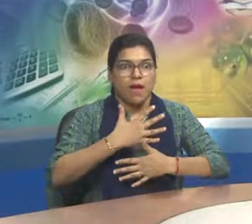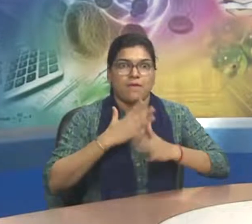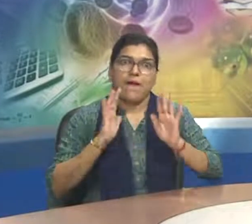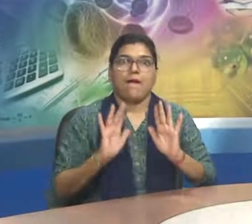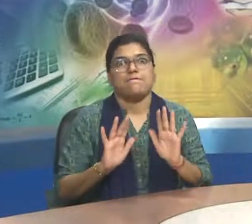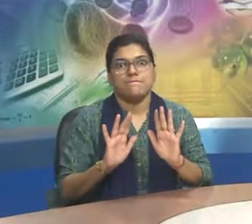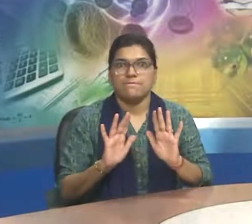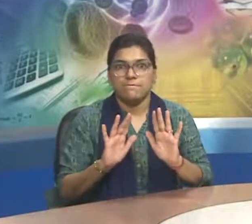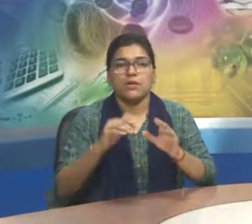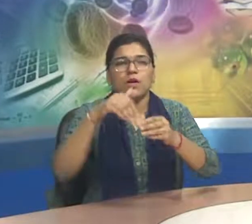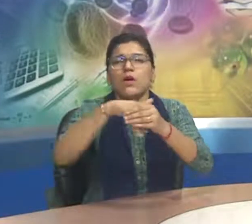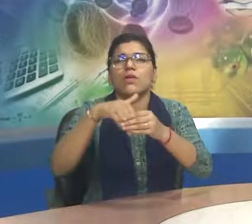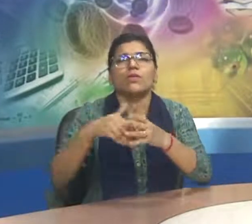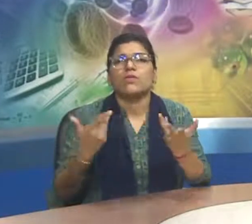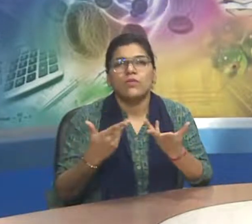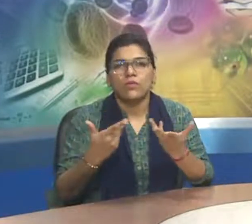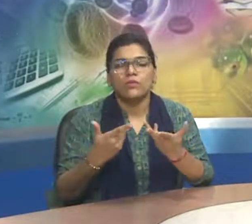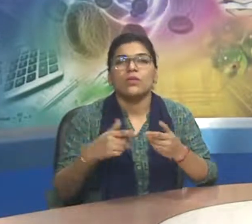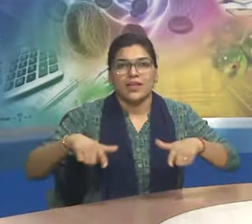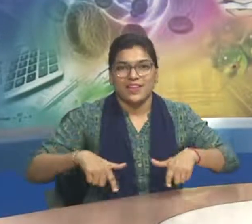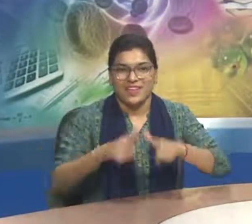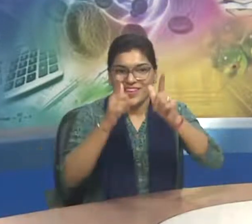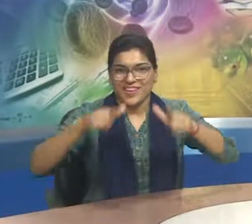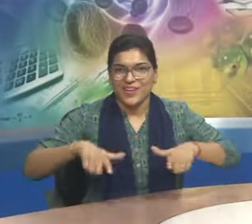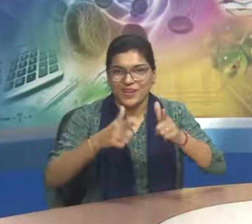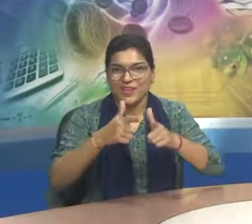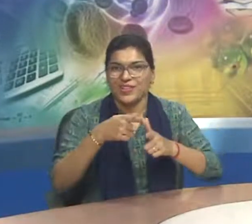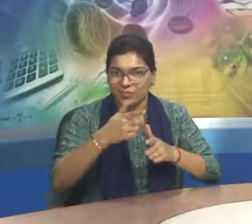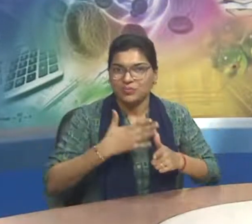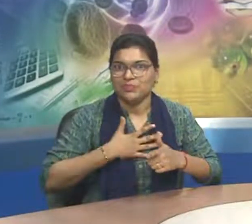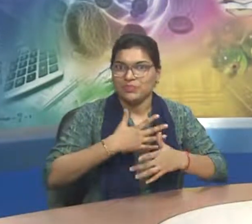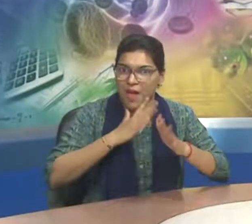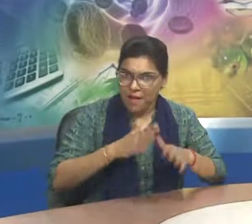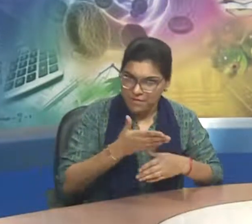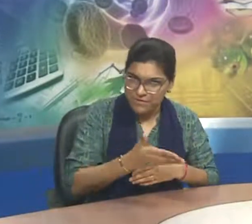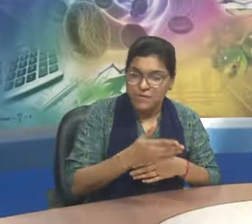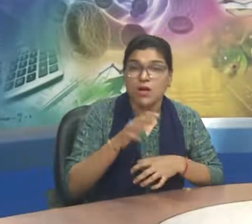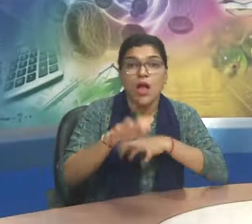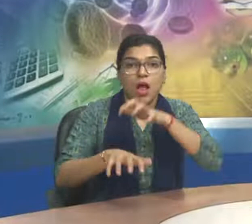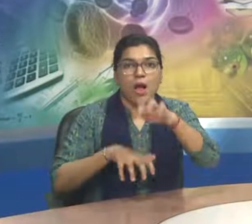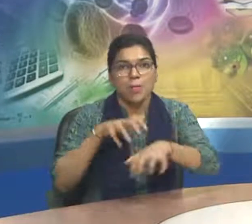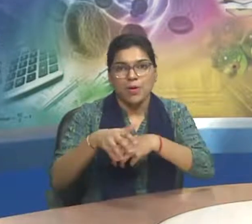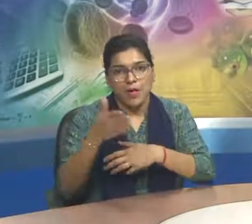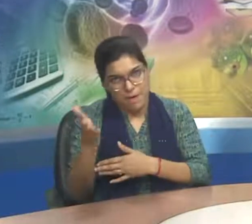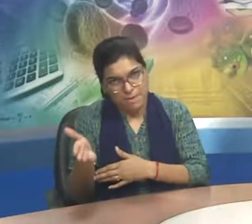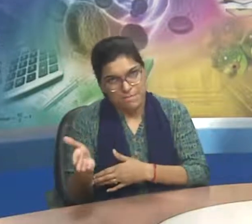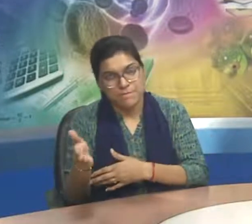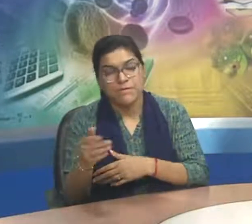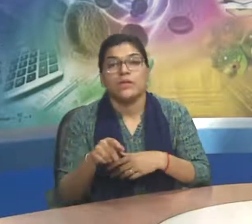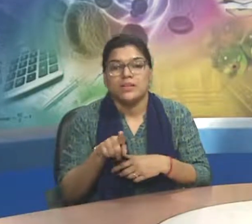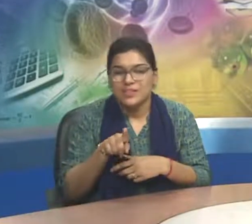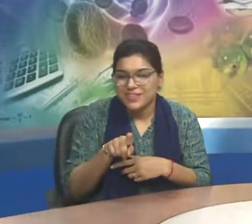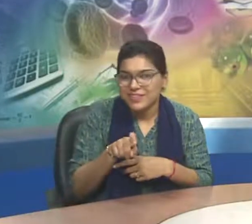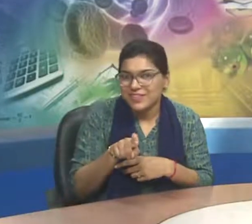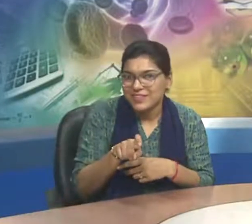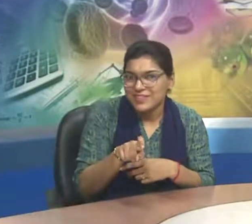category you can see on the screen as well, it is of biotic, that means